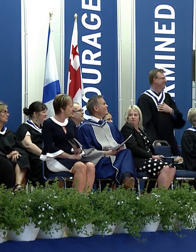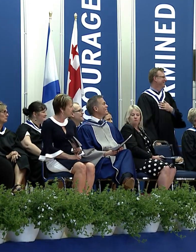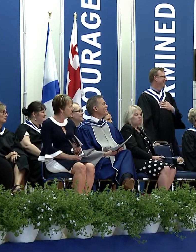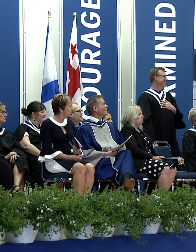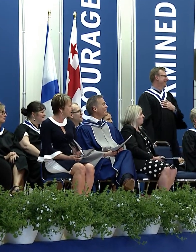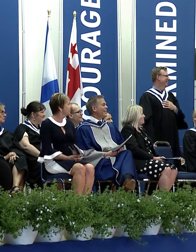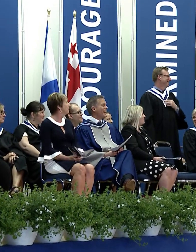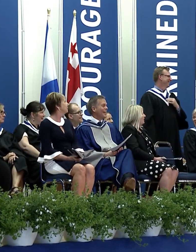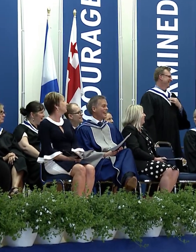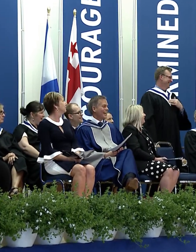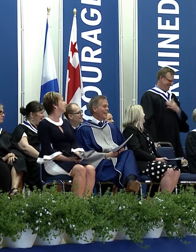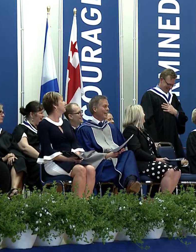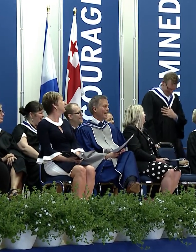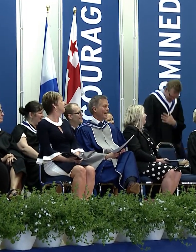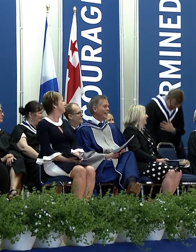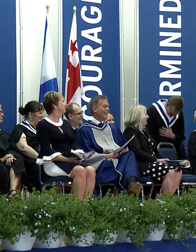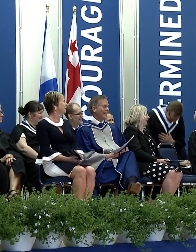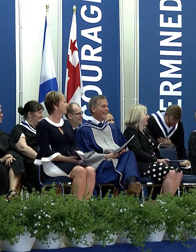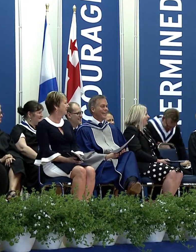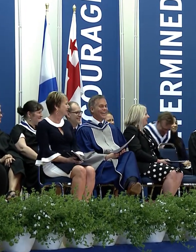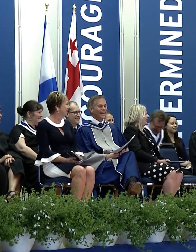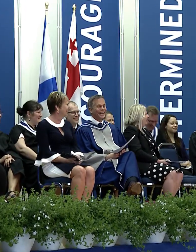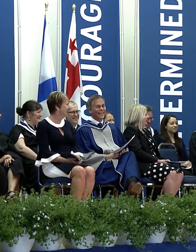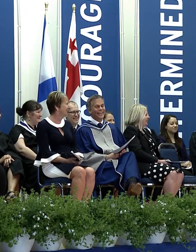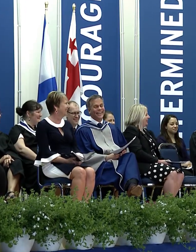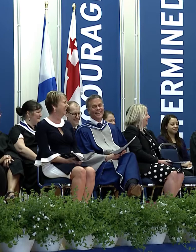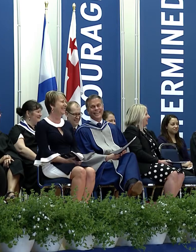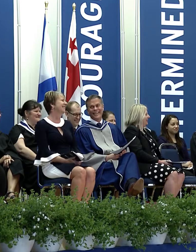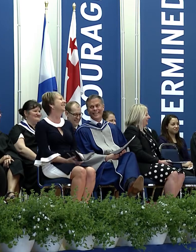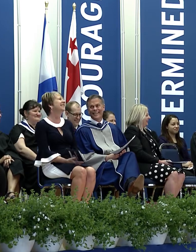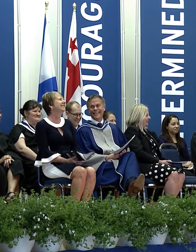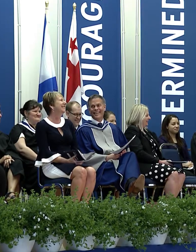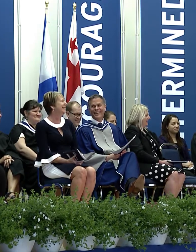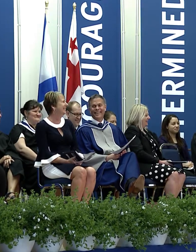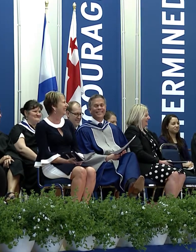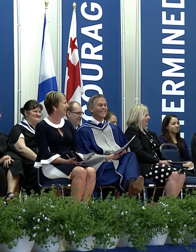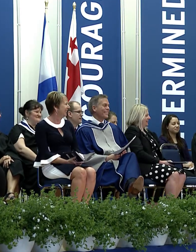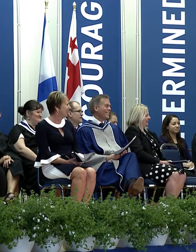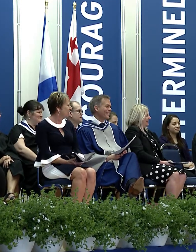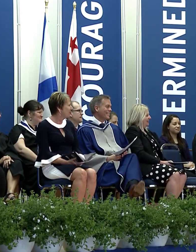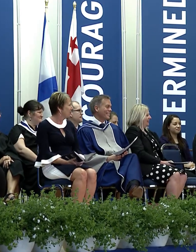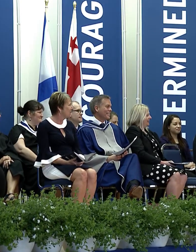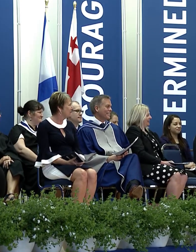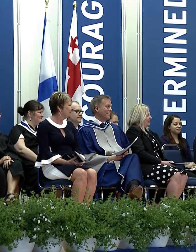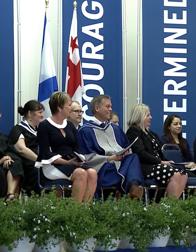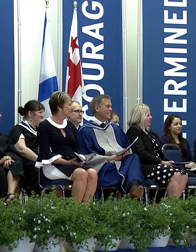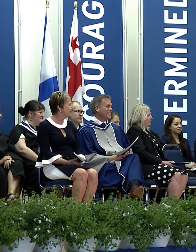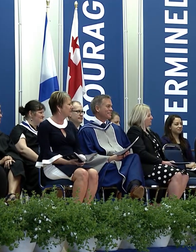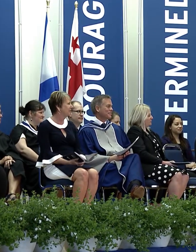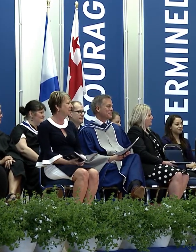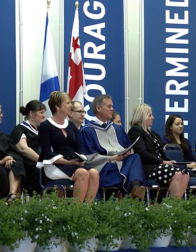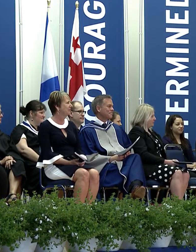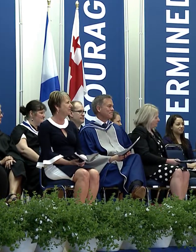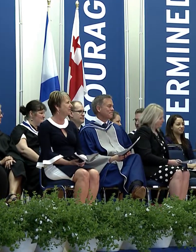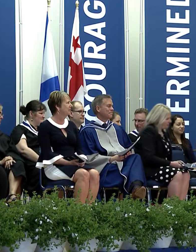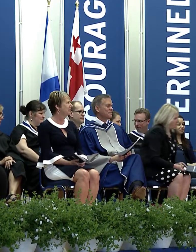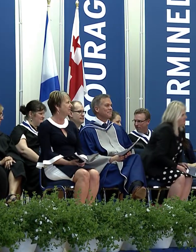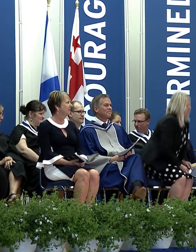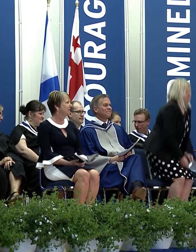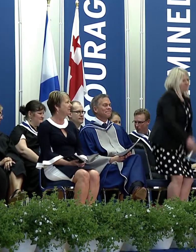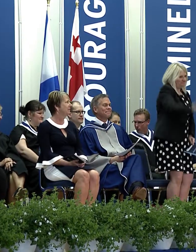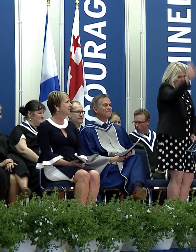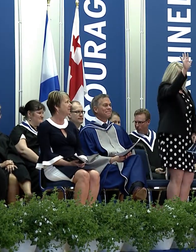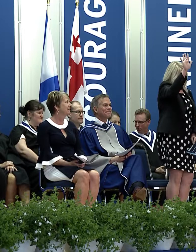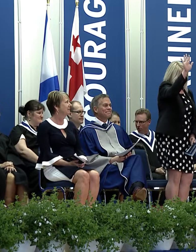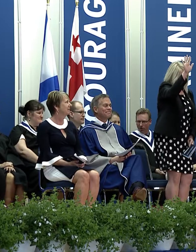Dwayne, switch seats. There's Dwayne. Academic Chair, Trades and Technology. Kim Maslin, MLA